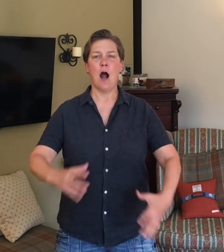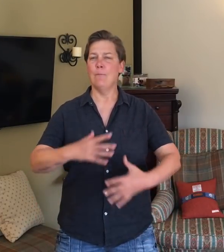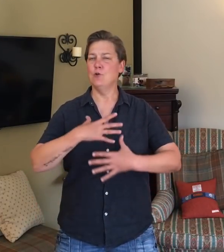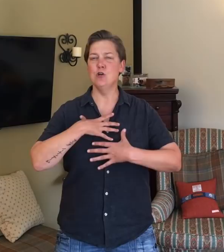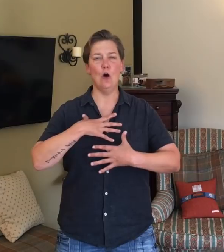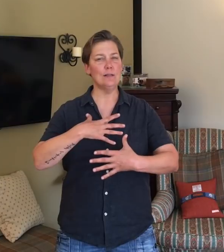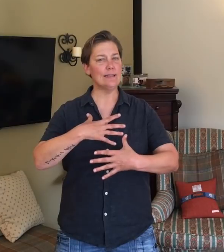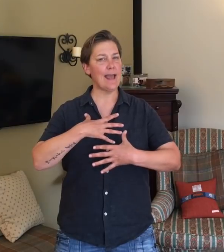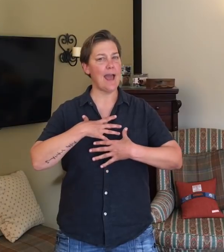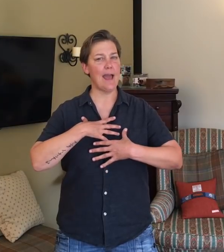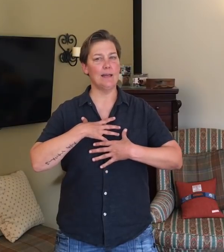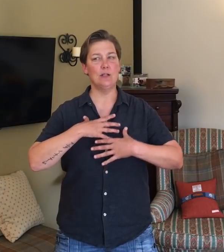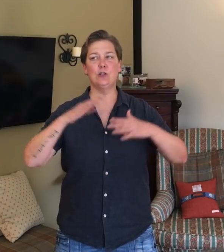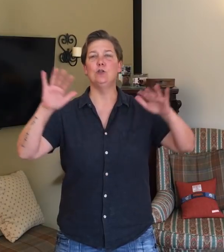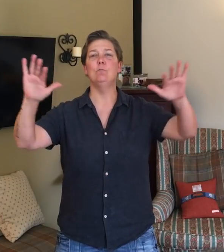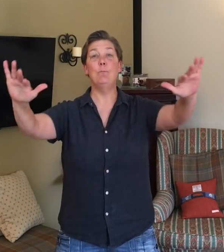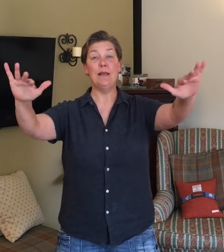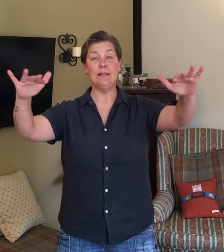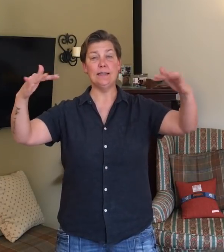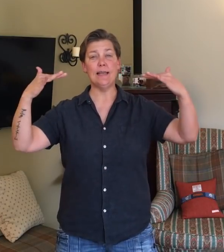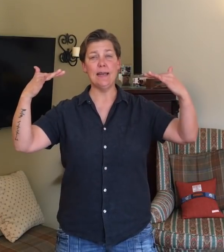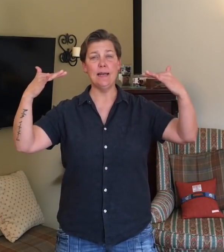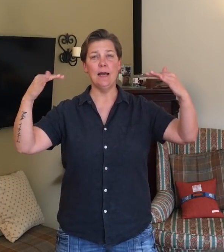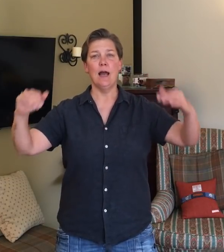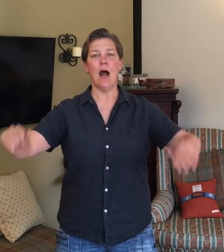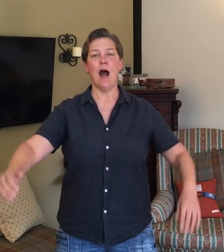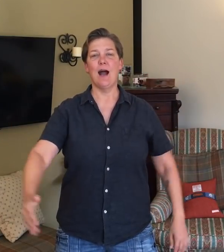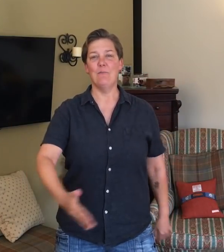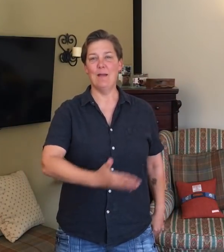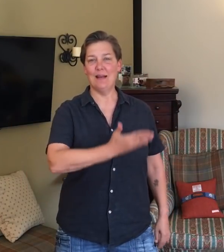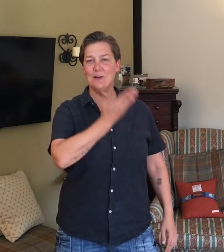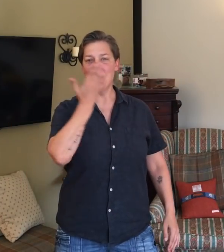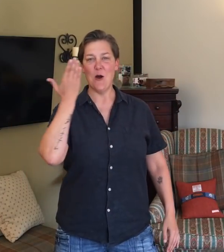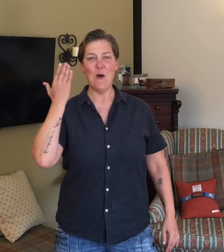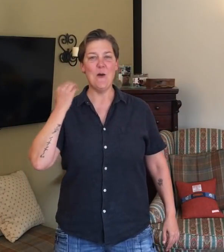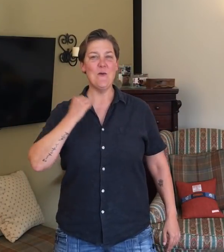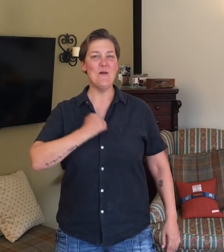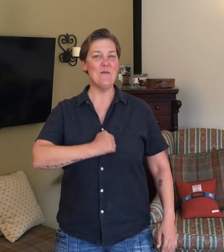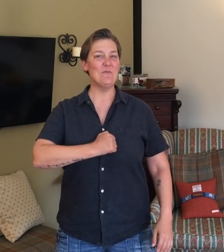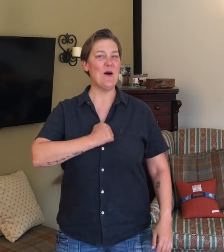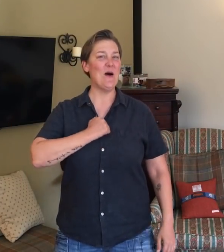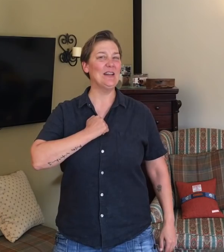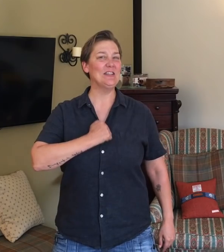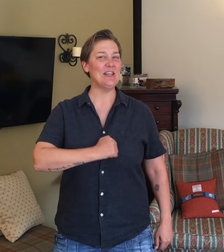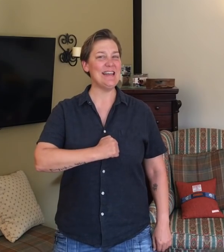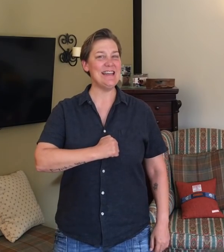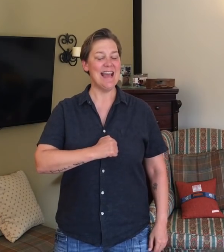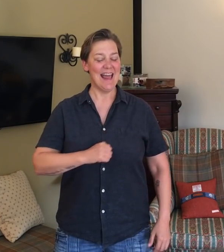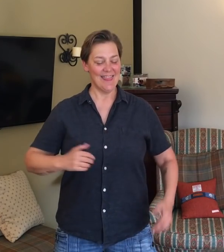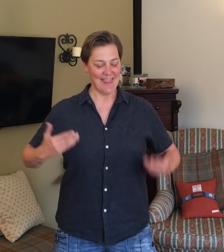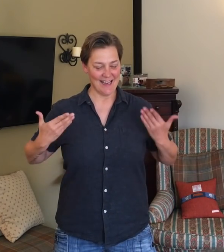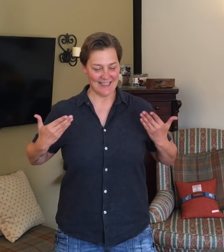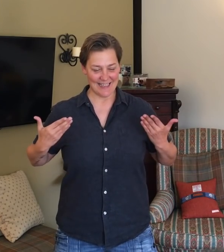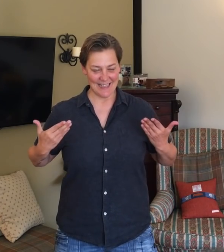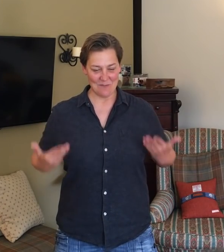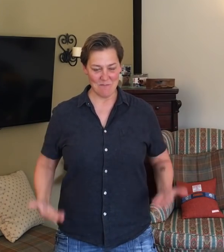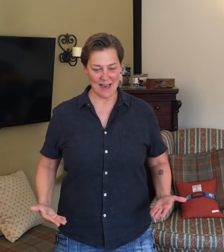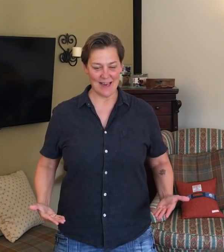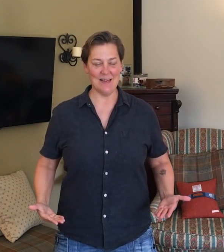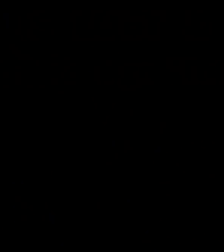I'm not scared to be seen. I make no apology. This is me.